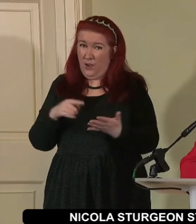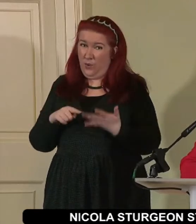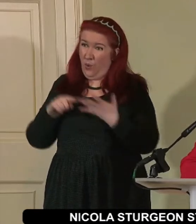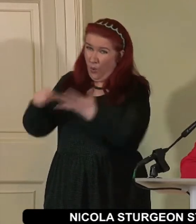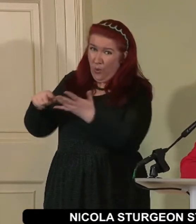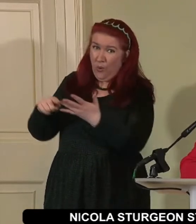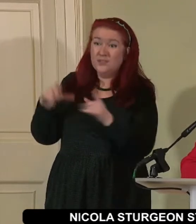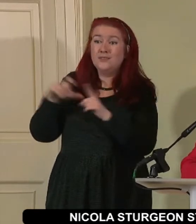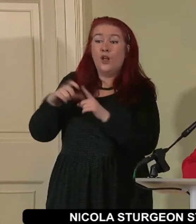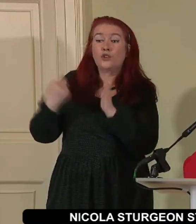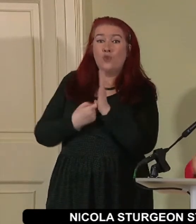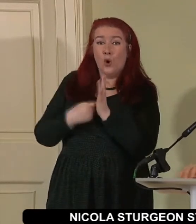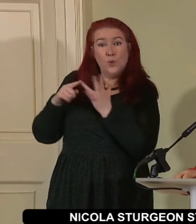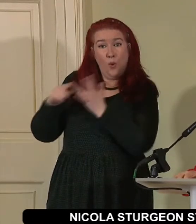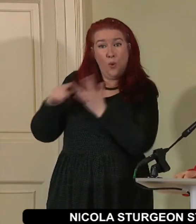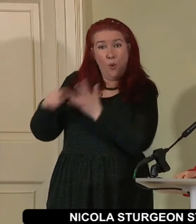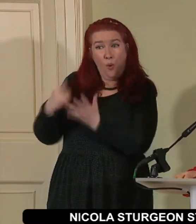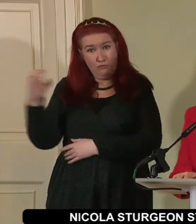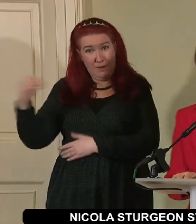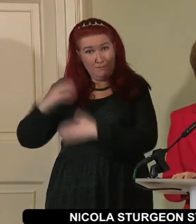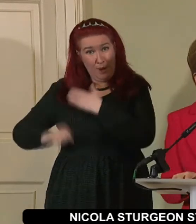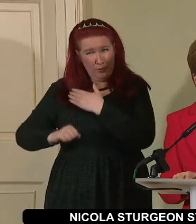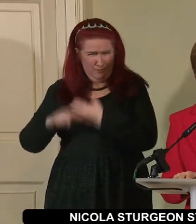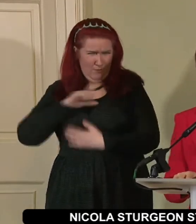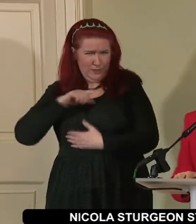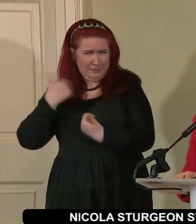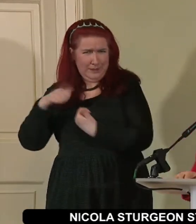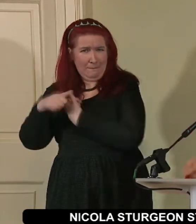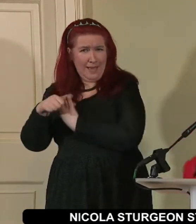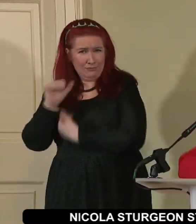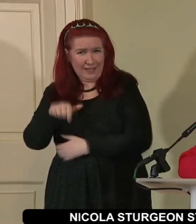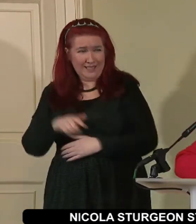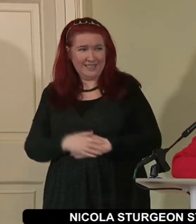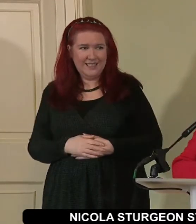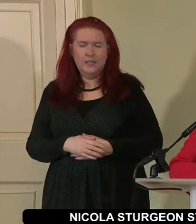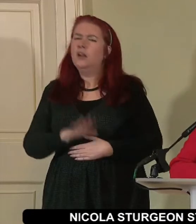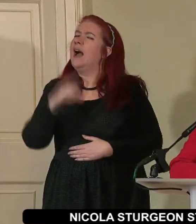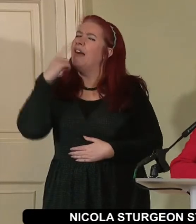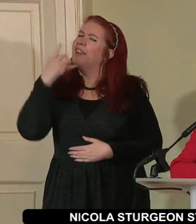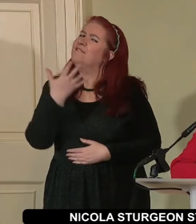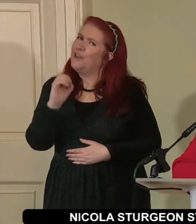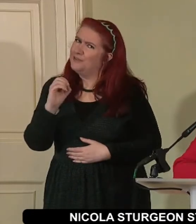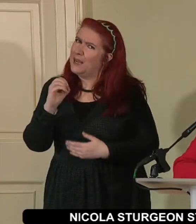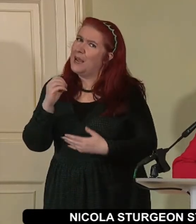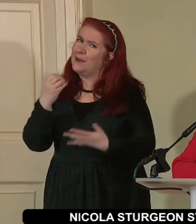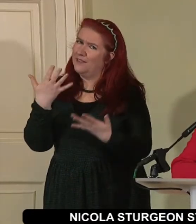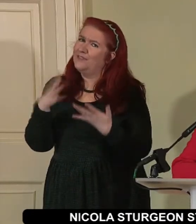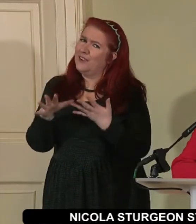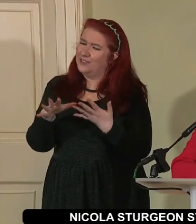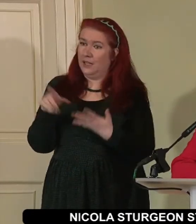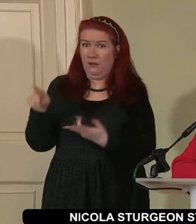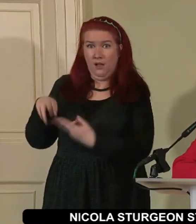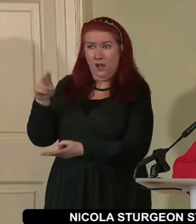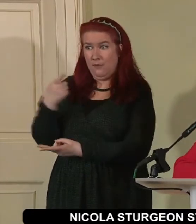Ross £100 as a result of a bet? I think it was 50, so if he's already inflated it to 100, we may have words